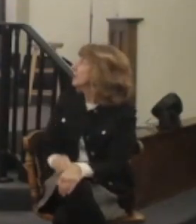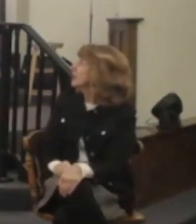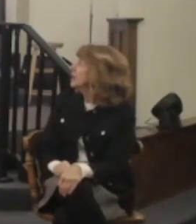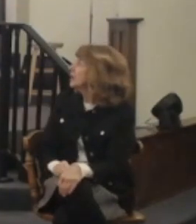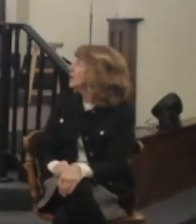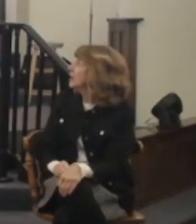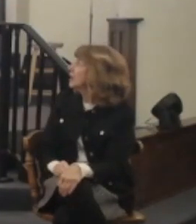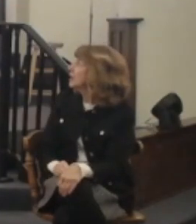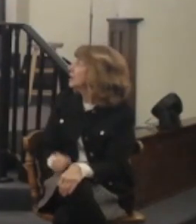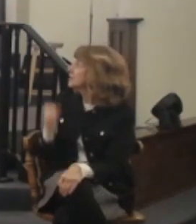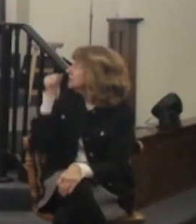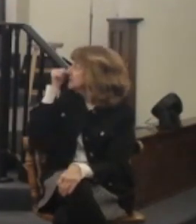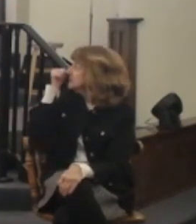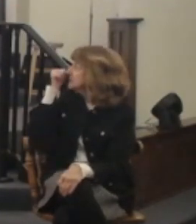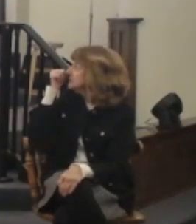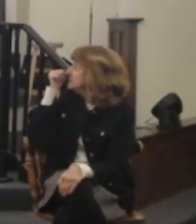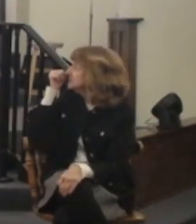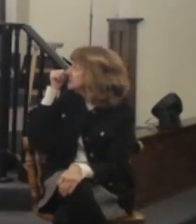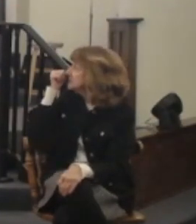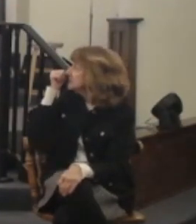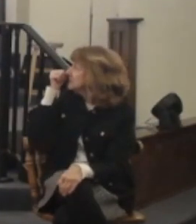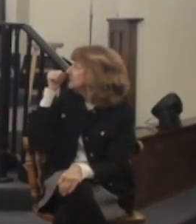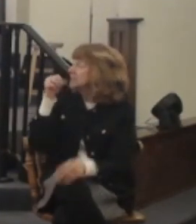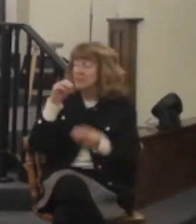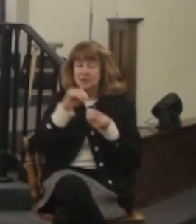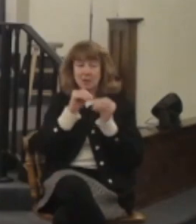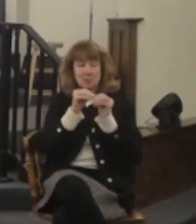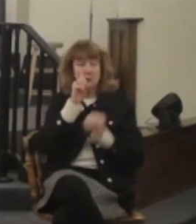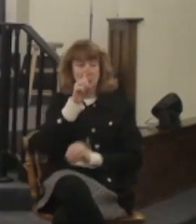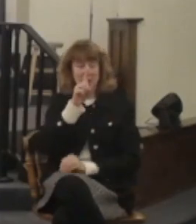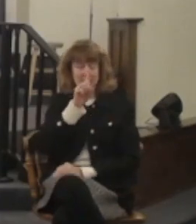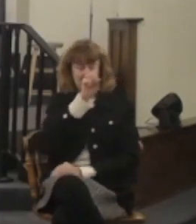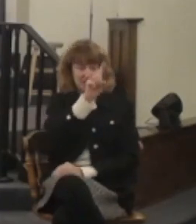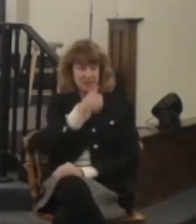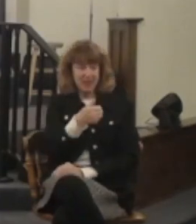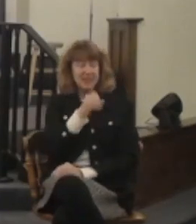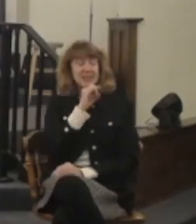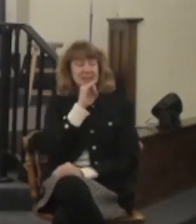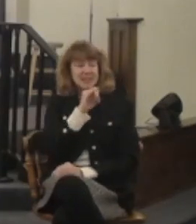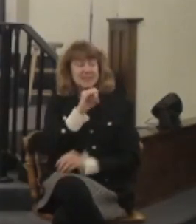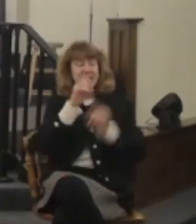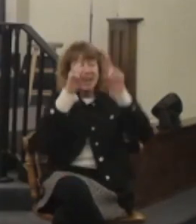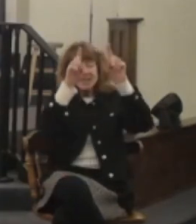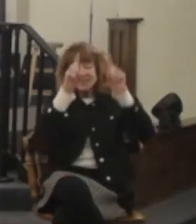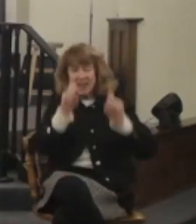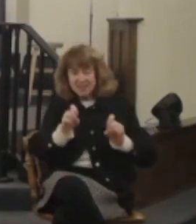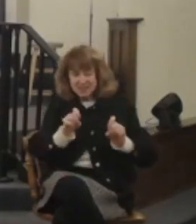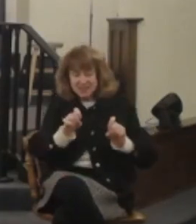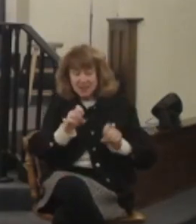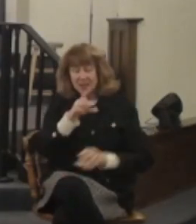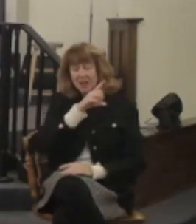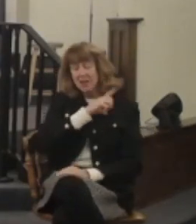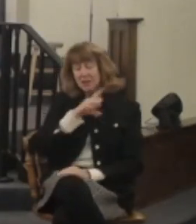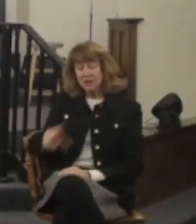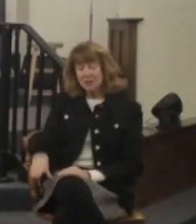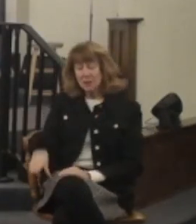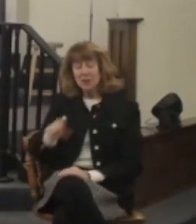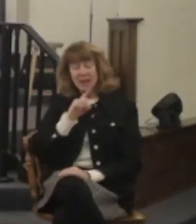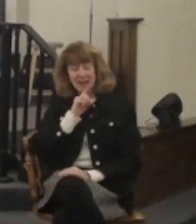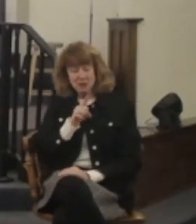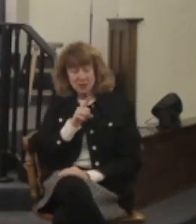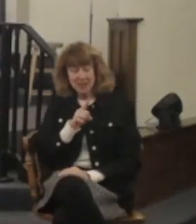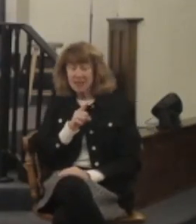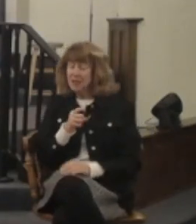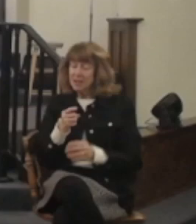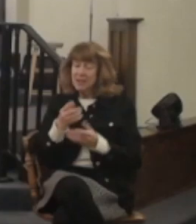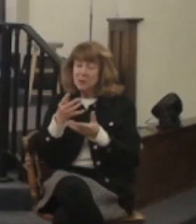So let me tell you a few things about tithing, all right? Number one, tithing is a test. The word actually means a tenth.